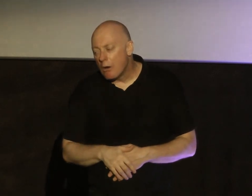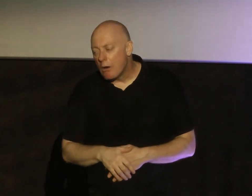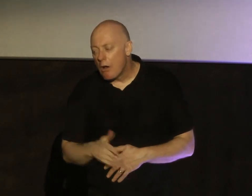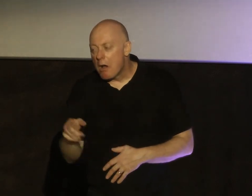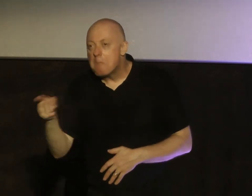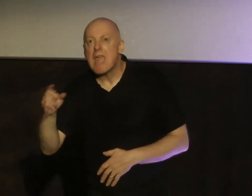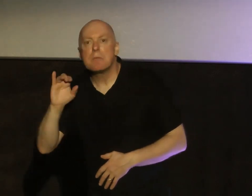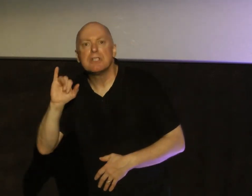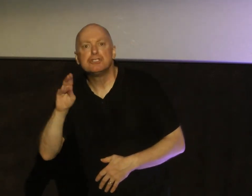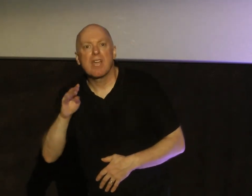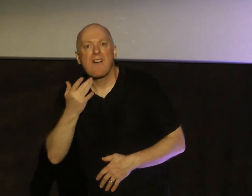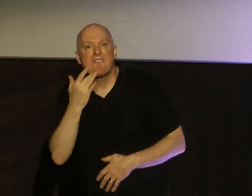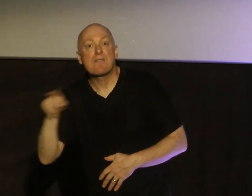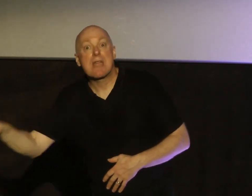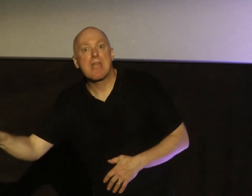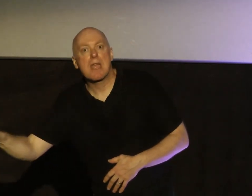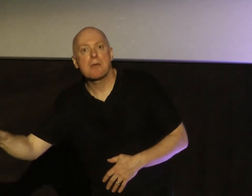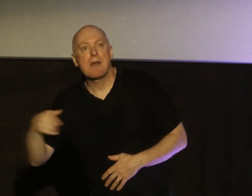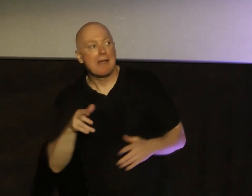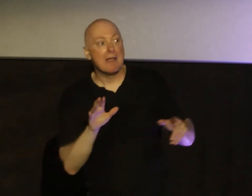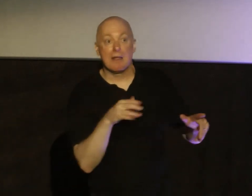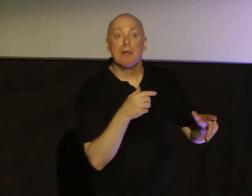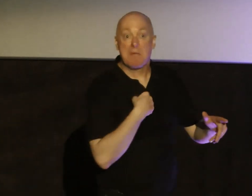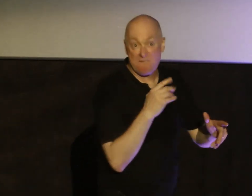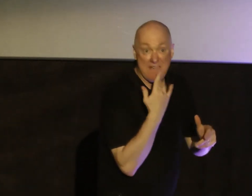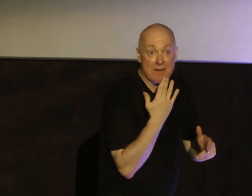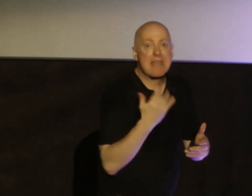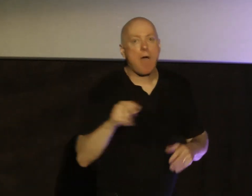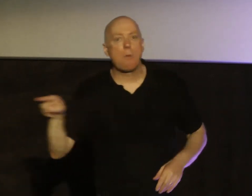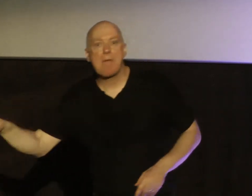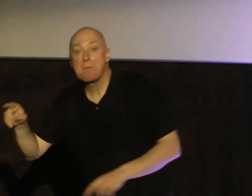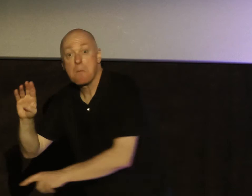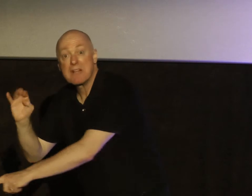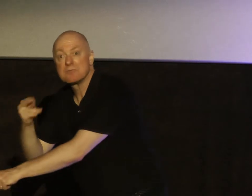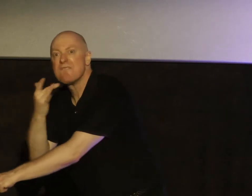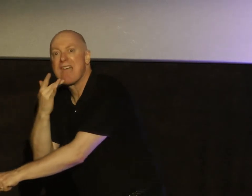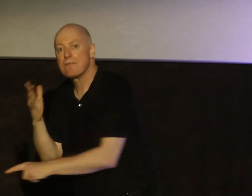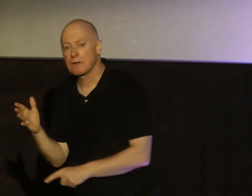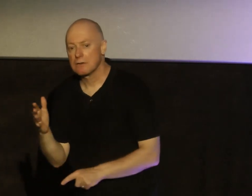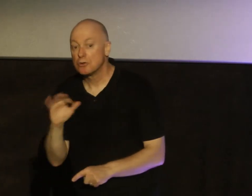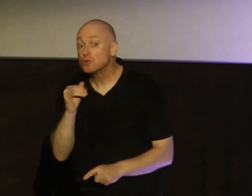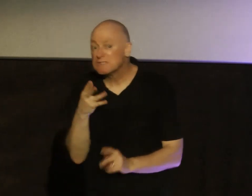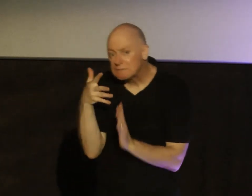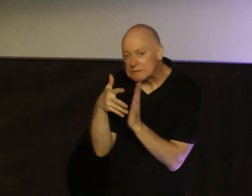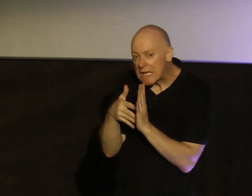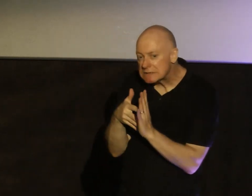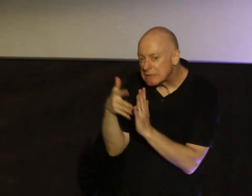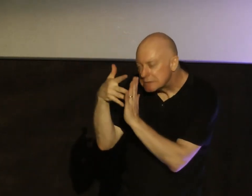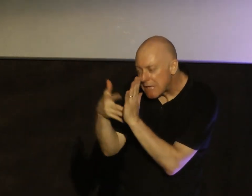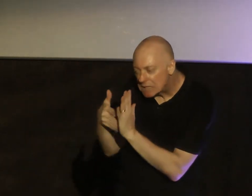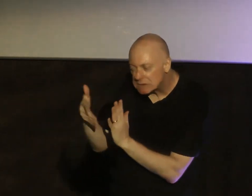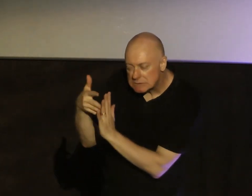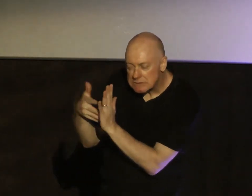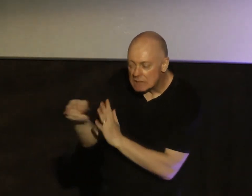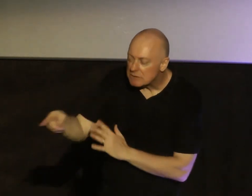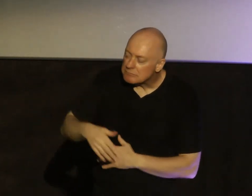Jacob. Did they kill him like they tried to do to me? Joseph's testing them. Joseph's testing them in this